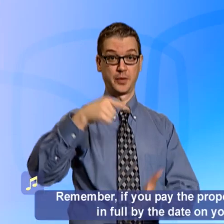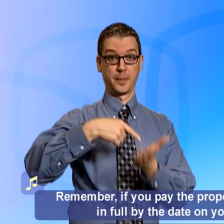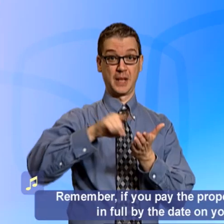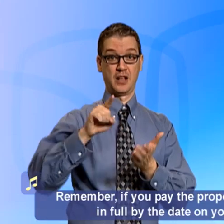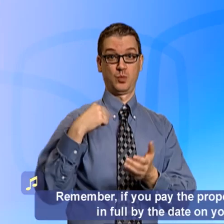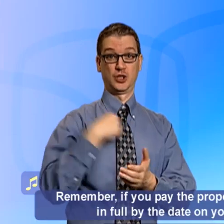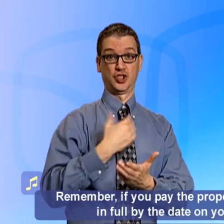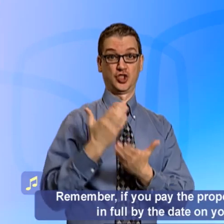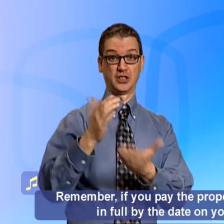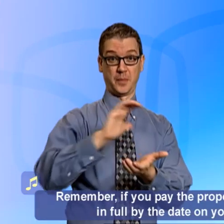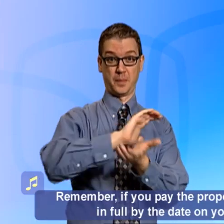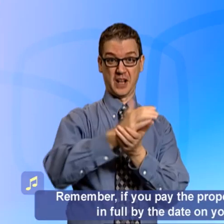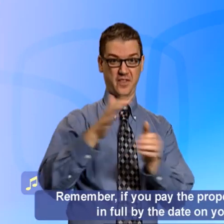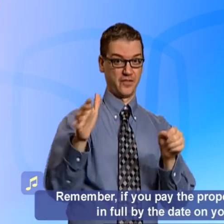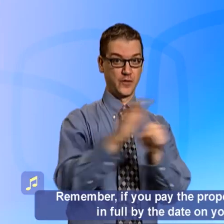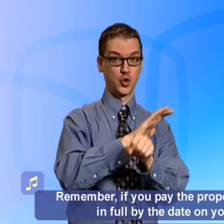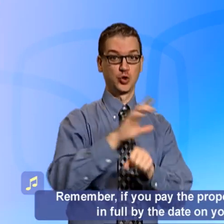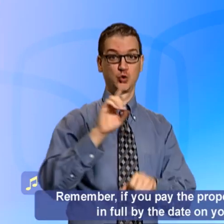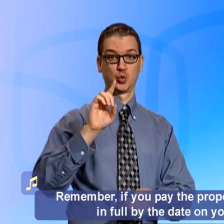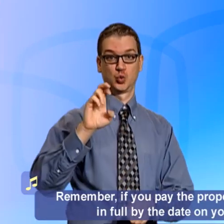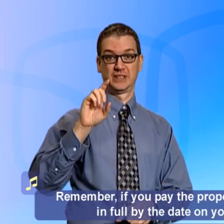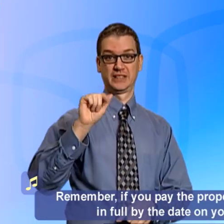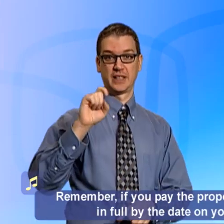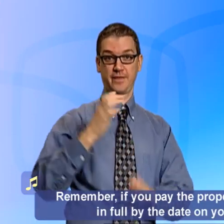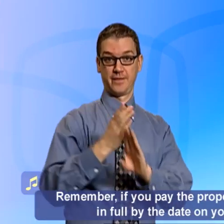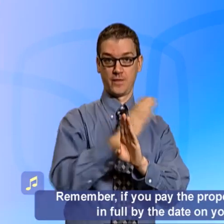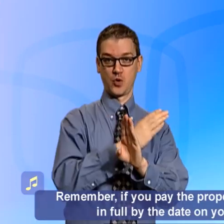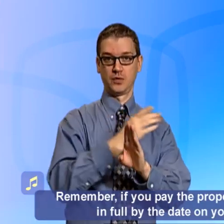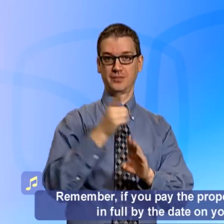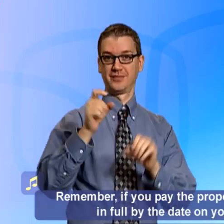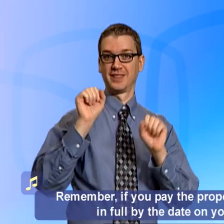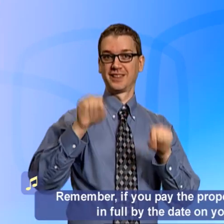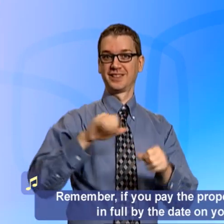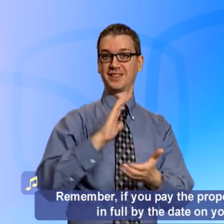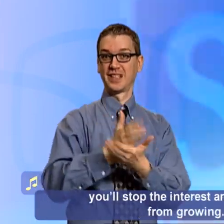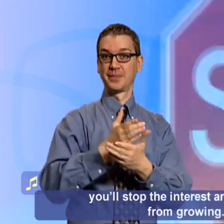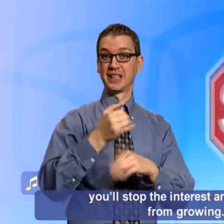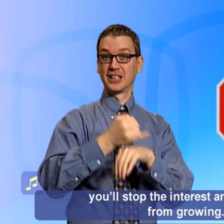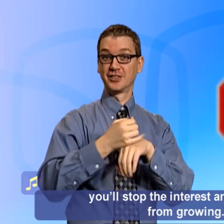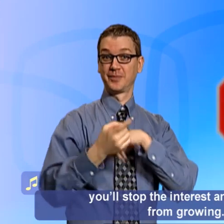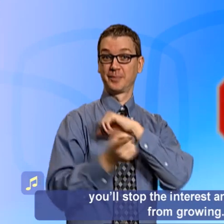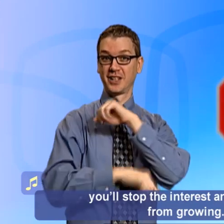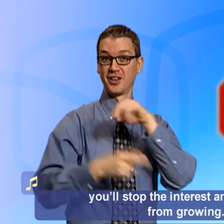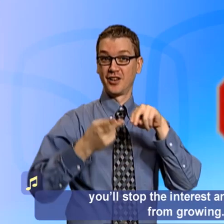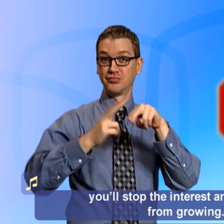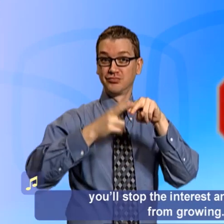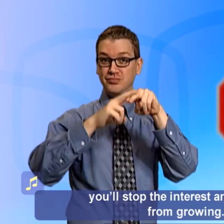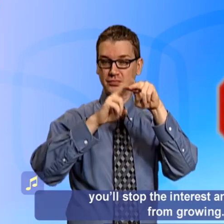Remember, if you pay the proposed amount due in full by the date on your notice, you'll stop the interest and penalties from